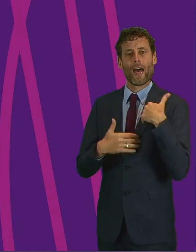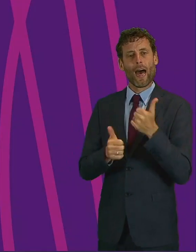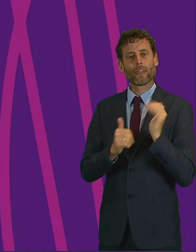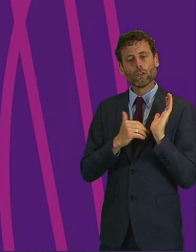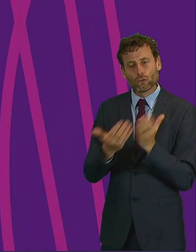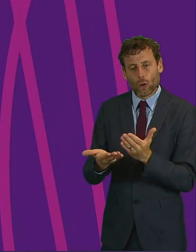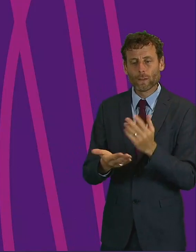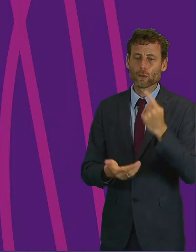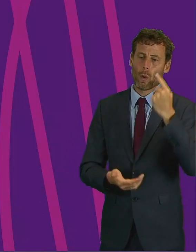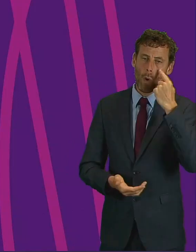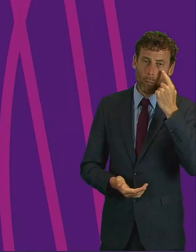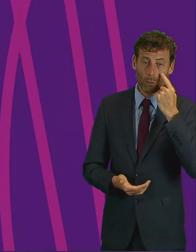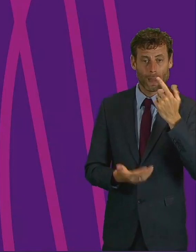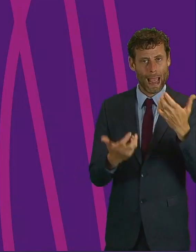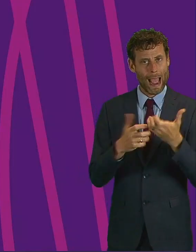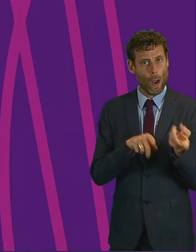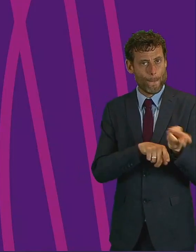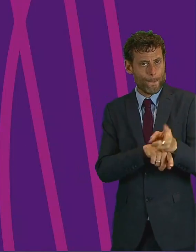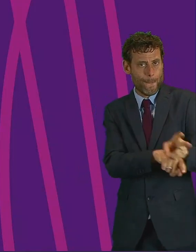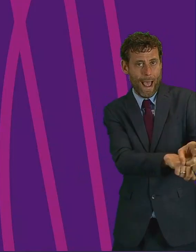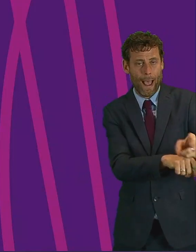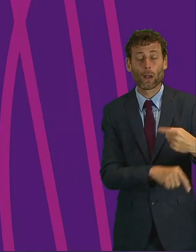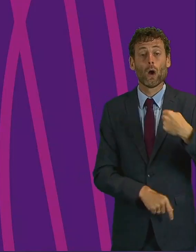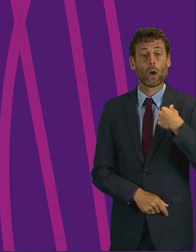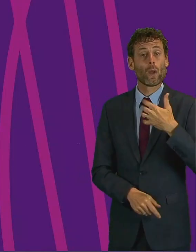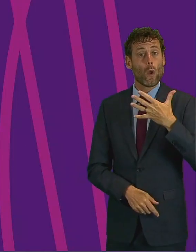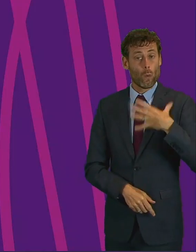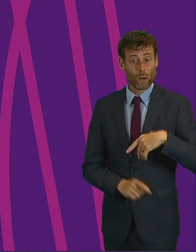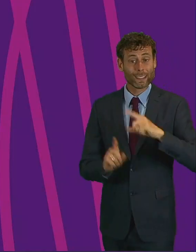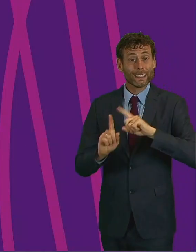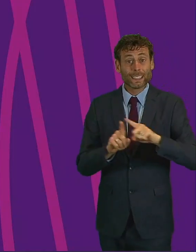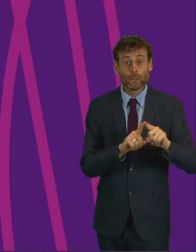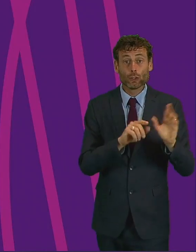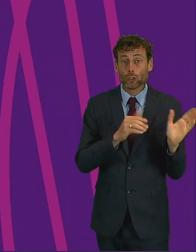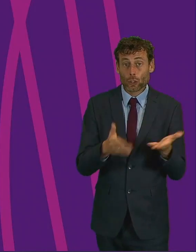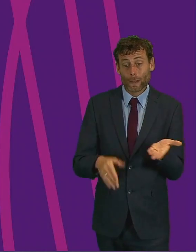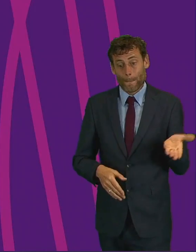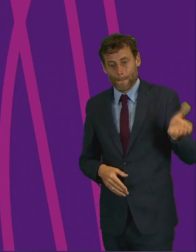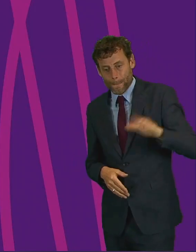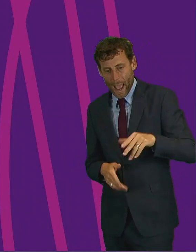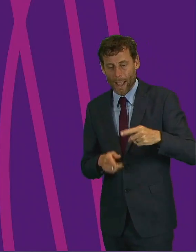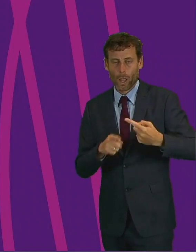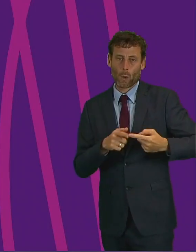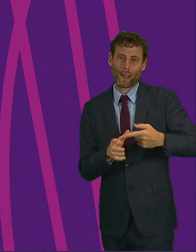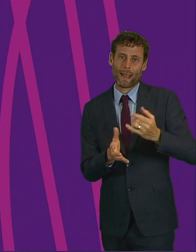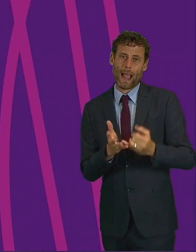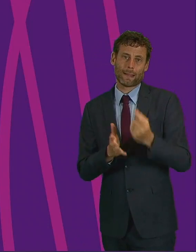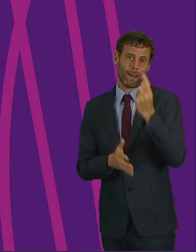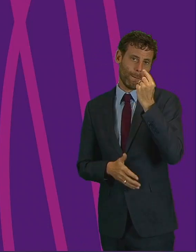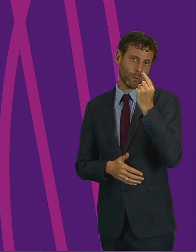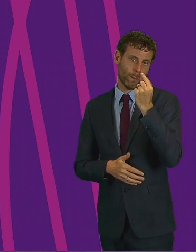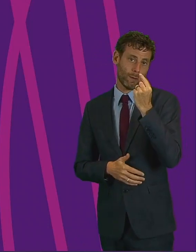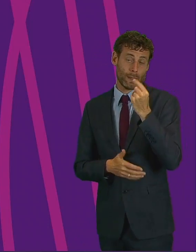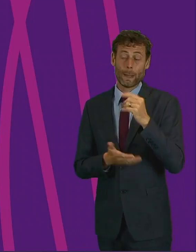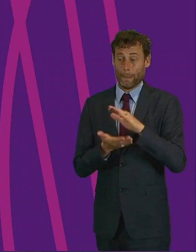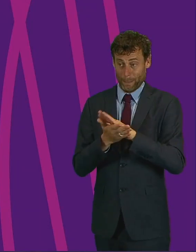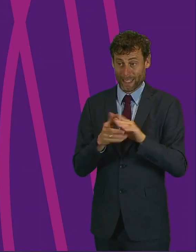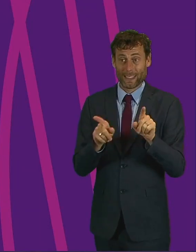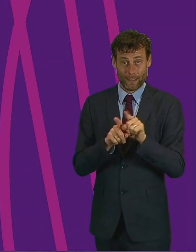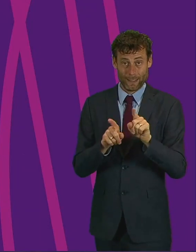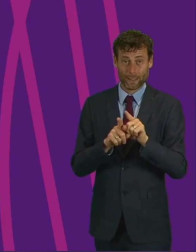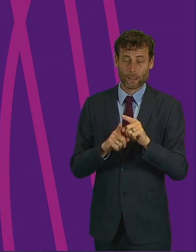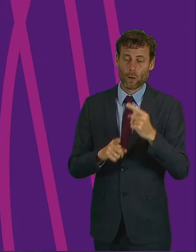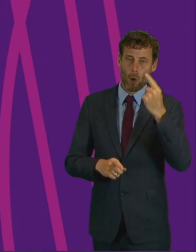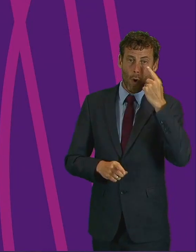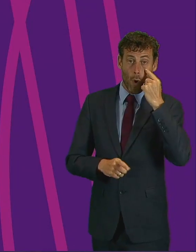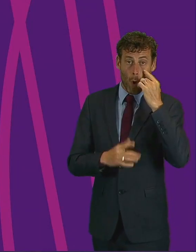and optometry in particular, we want to see services resume as quickly as possible, and that includes optometry. But as the Health Secretary has set